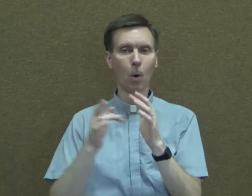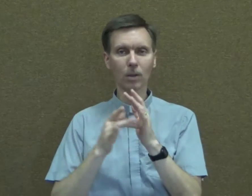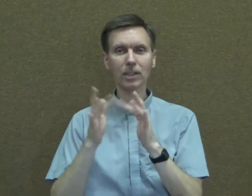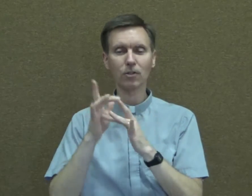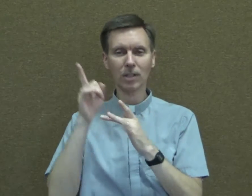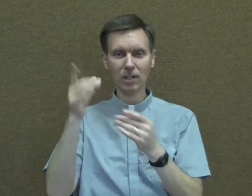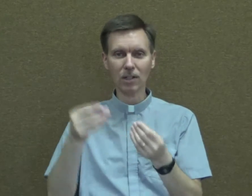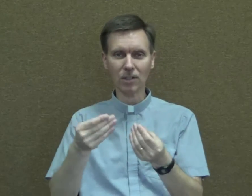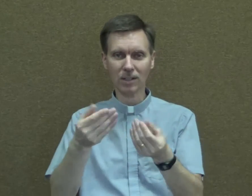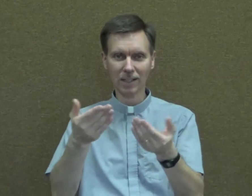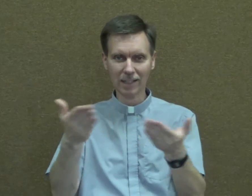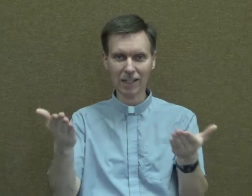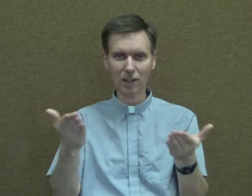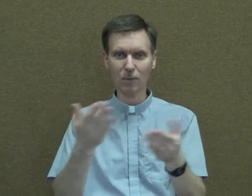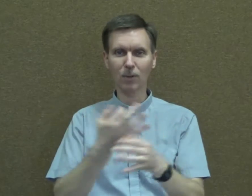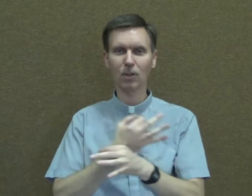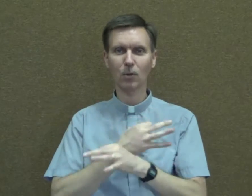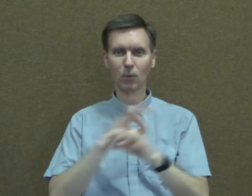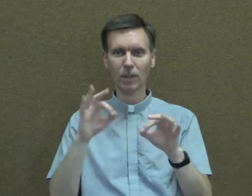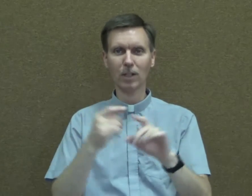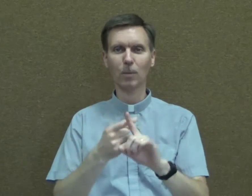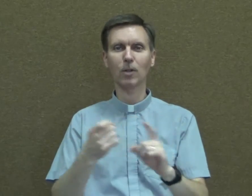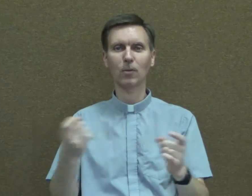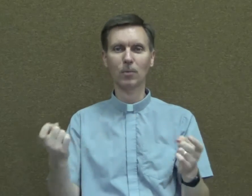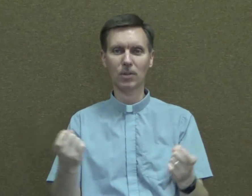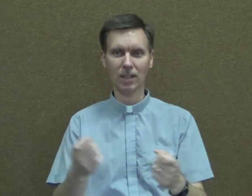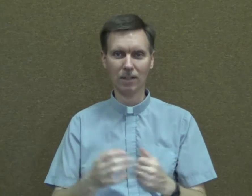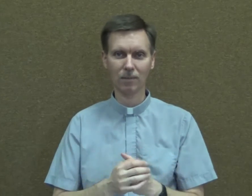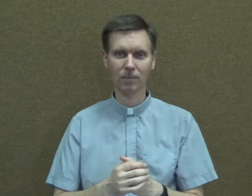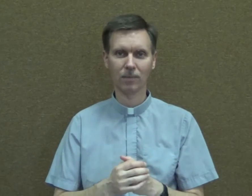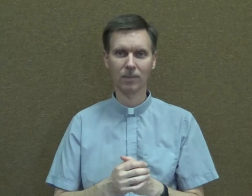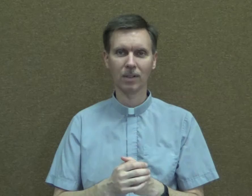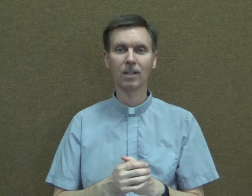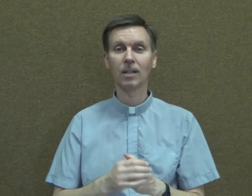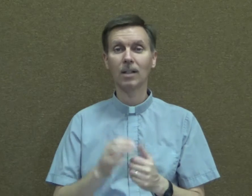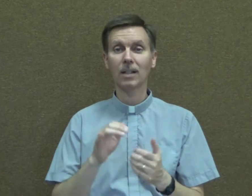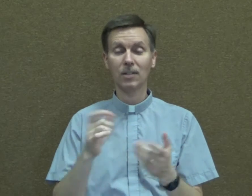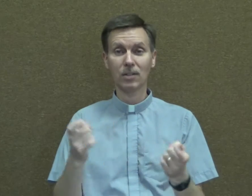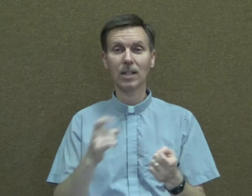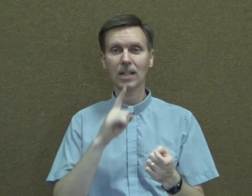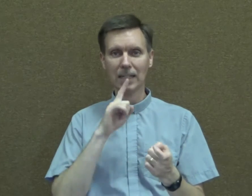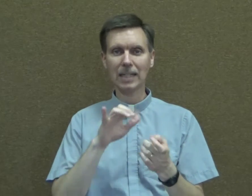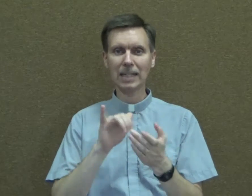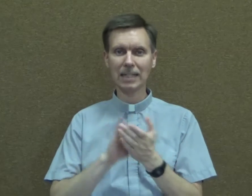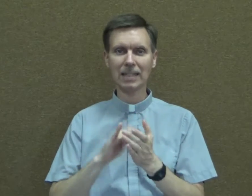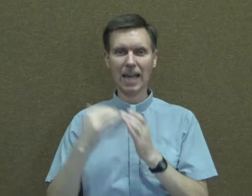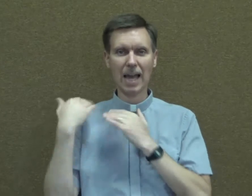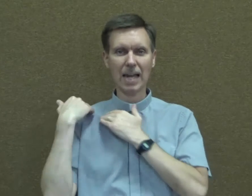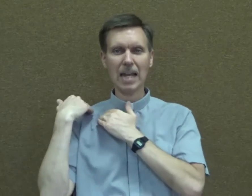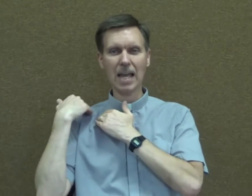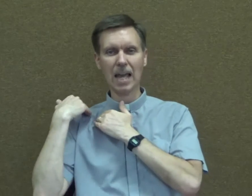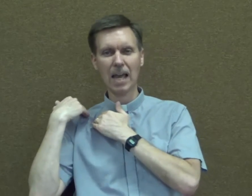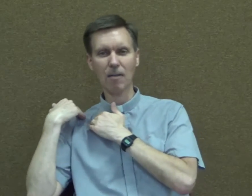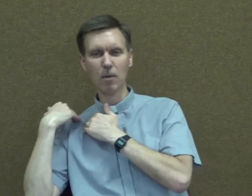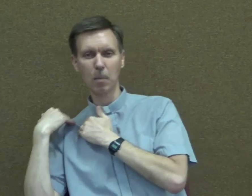Only Jesus can give freedom from sin. Sin is that heavy